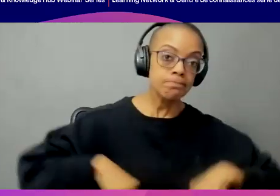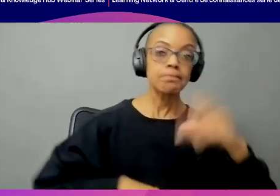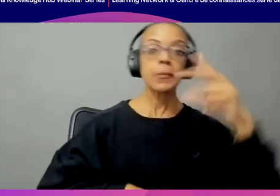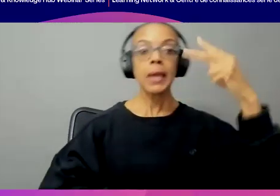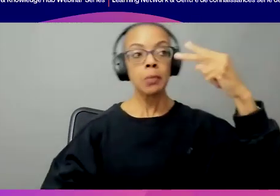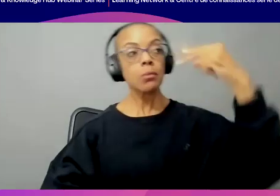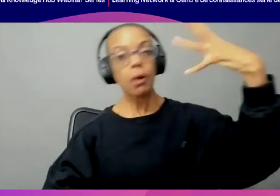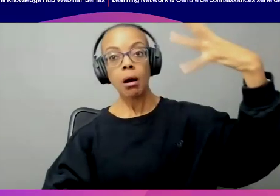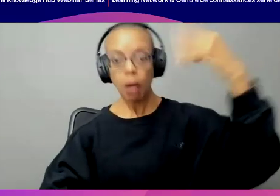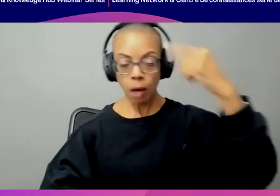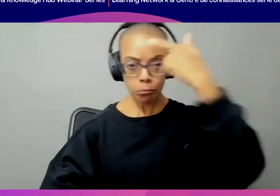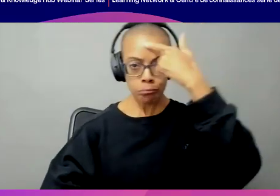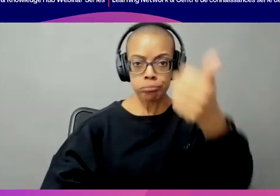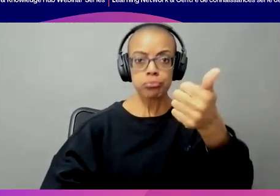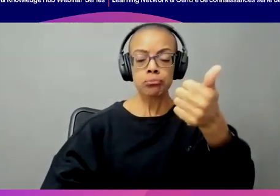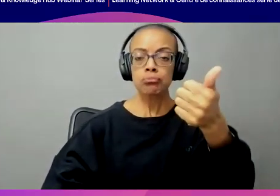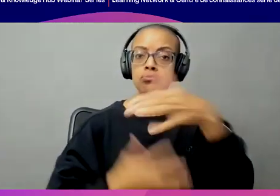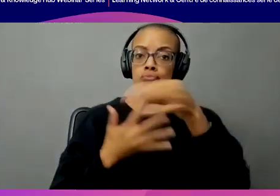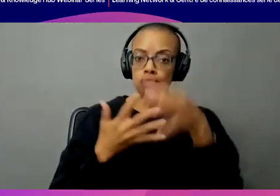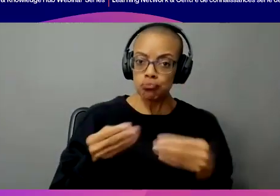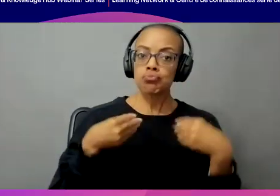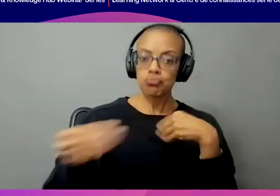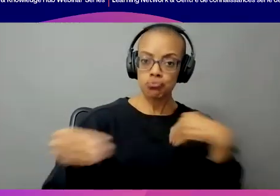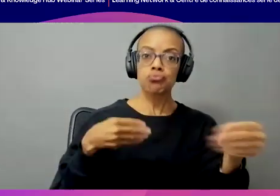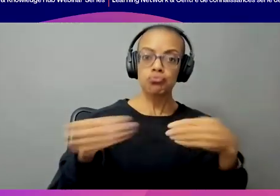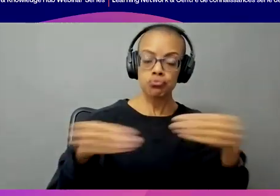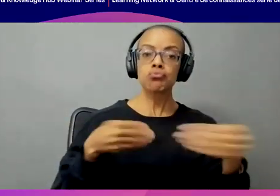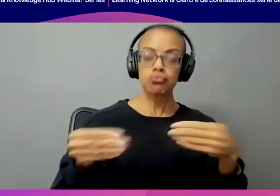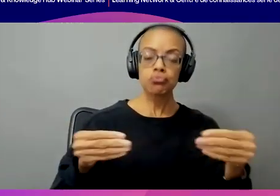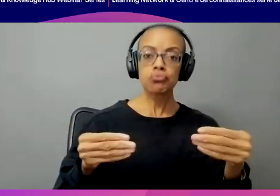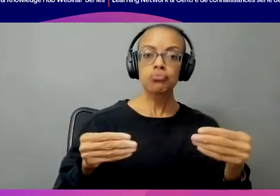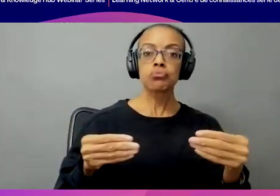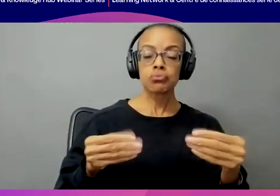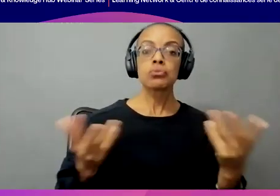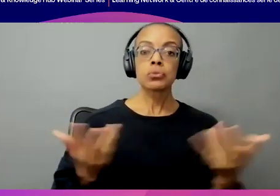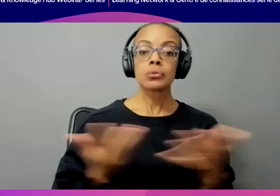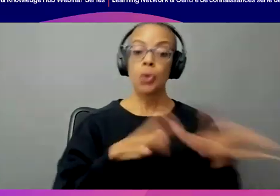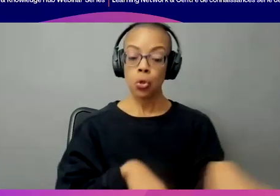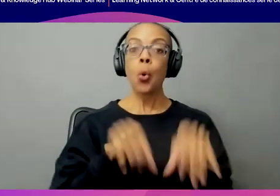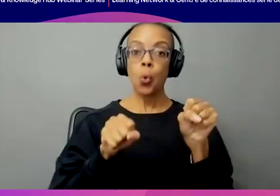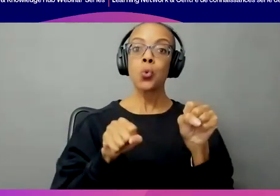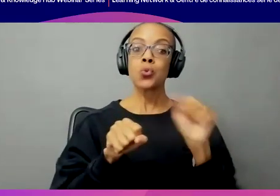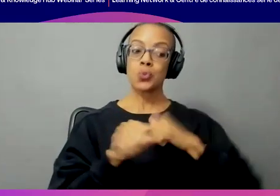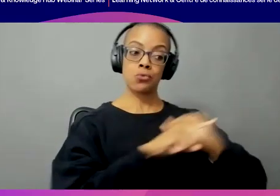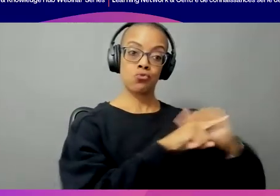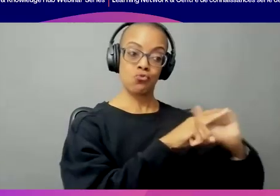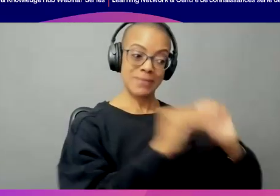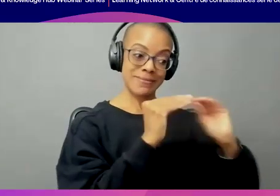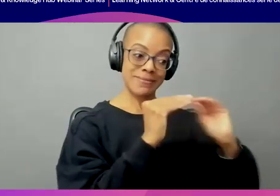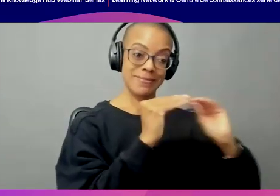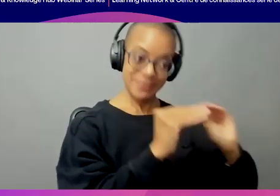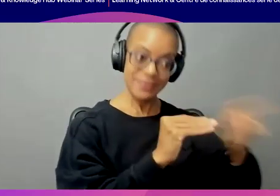So a lot of these things are facilitated by a facilitator that we train with